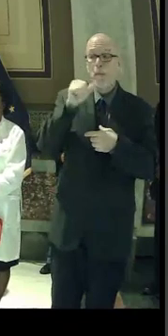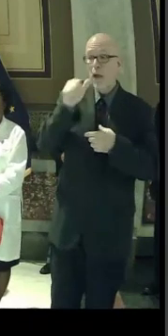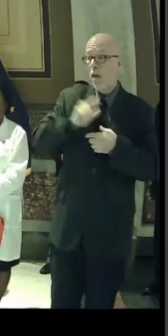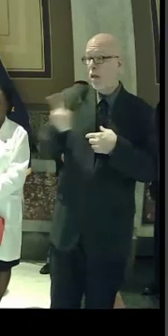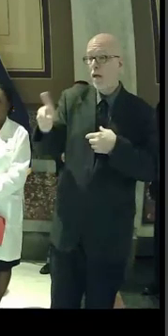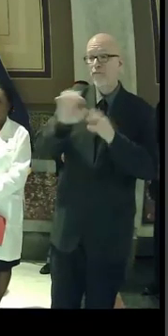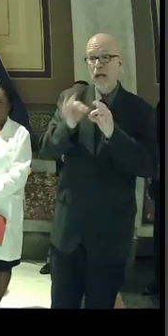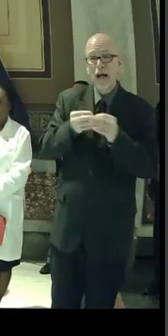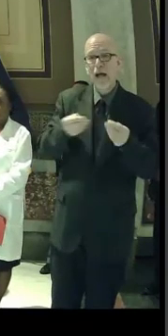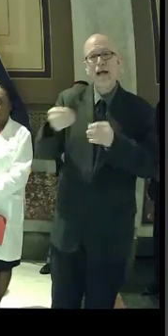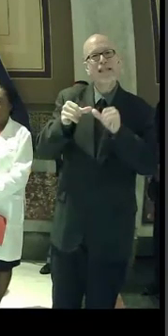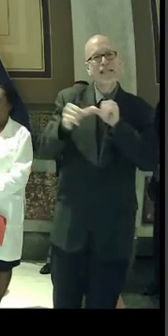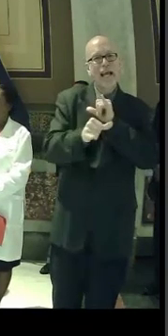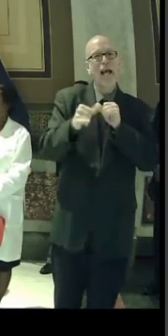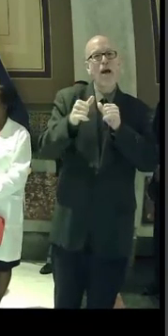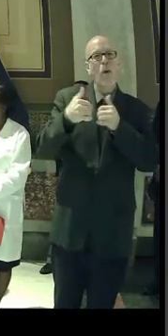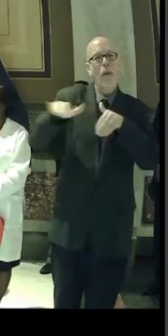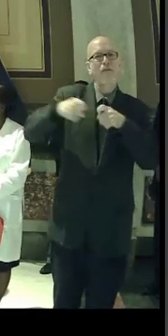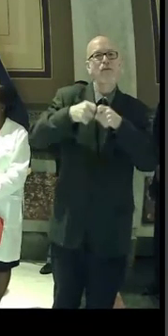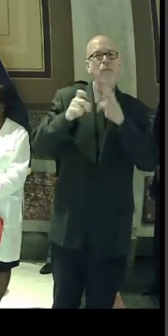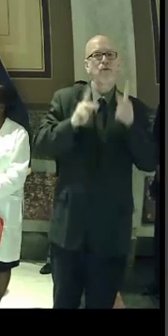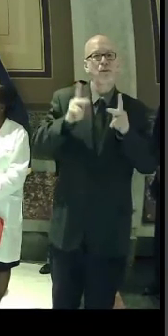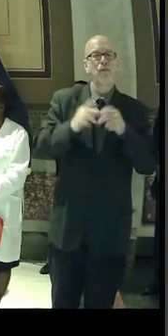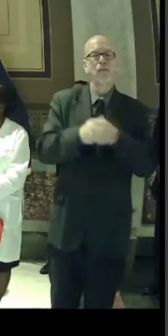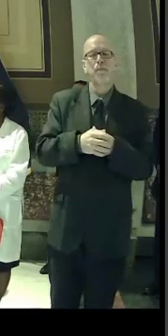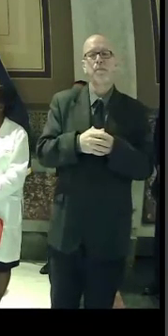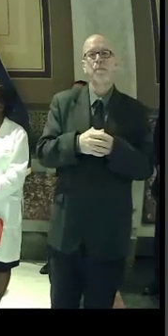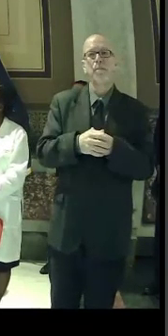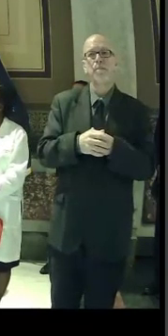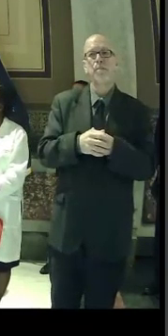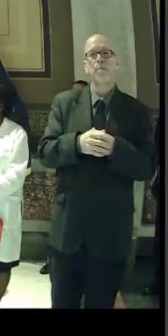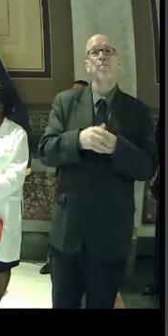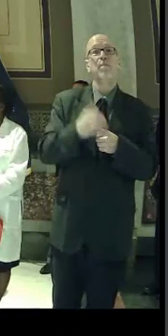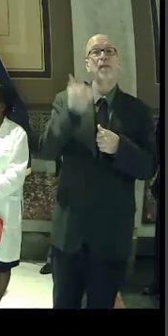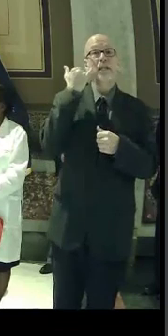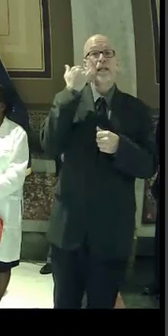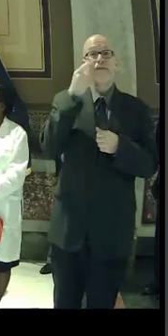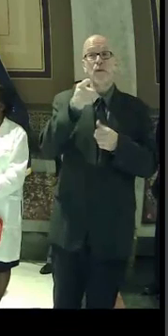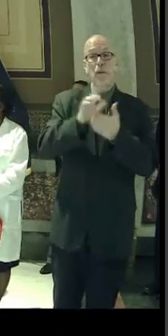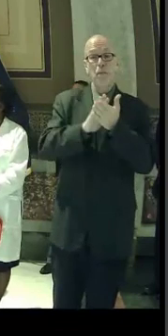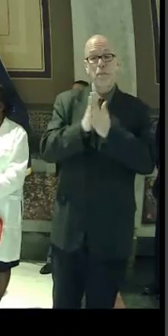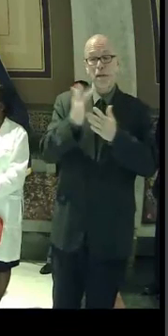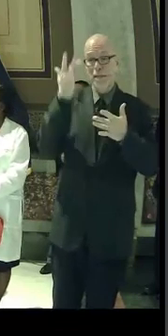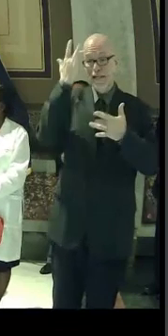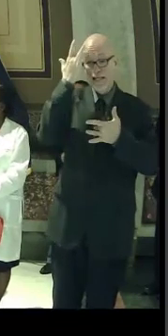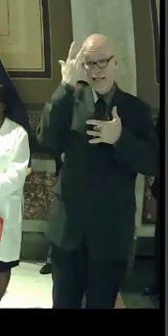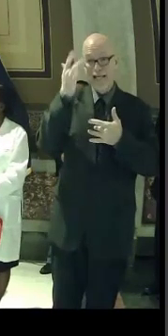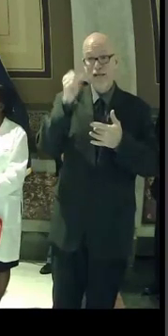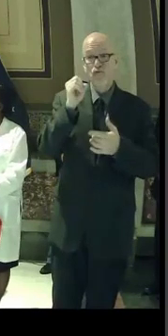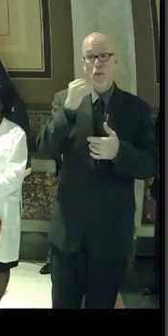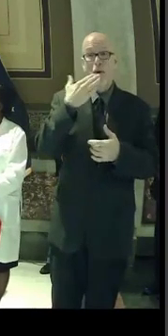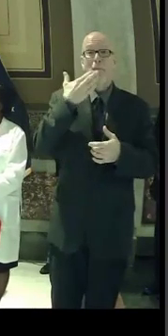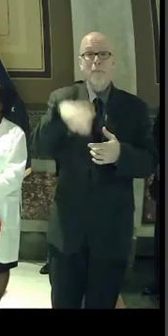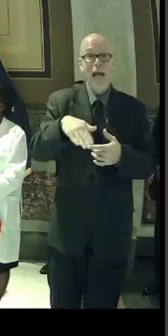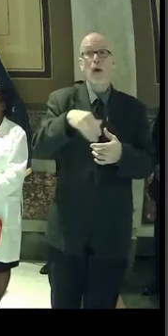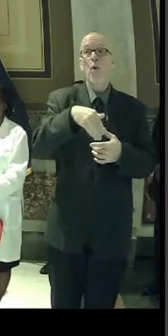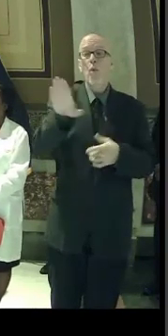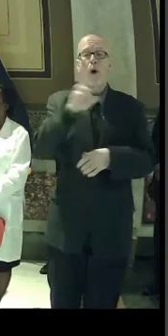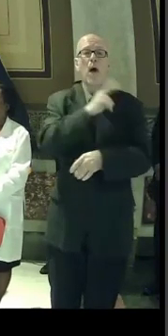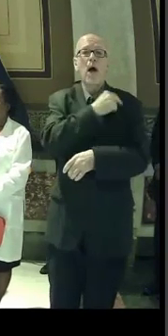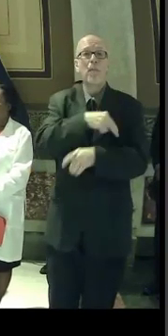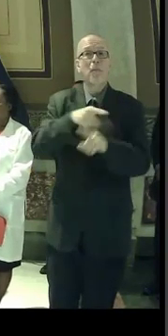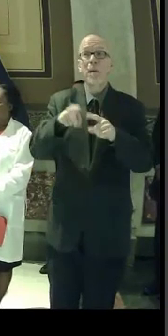within their families. But unless you become ill enough to go to the hospital, not everyone needs to be tested.